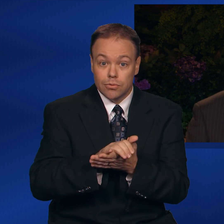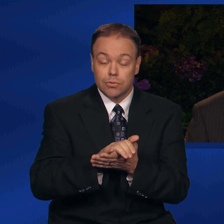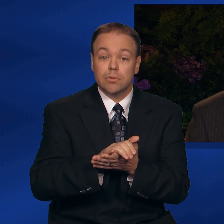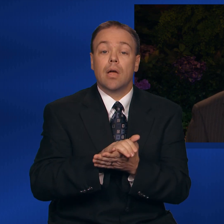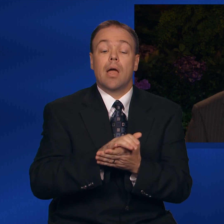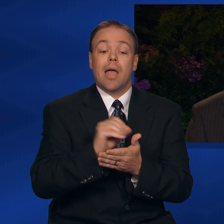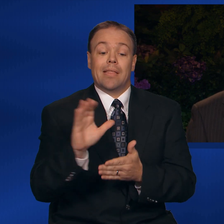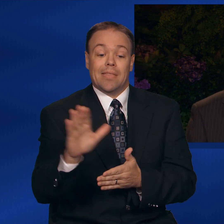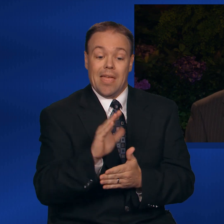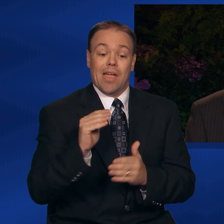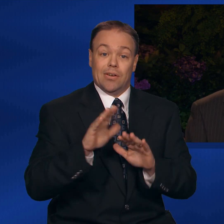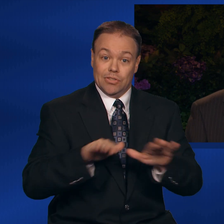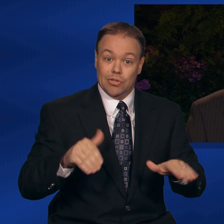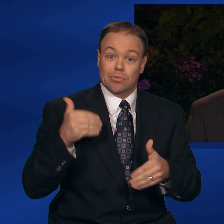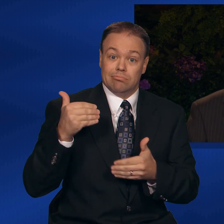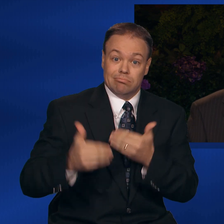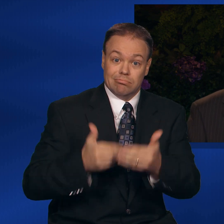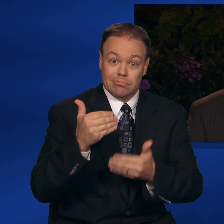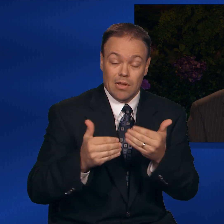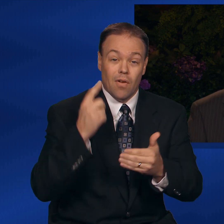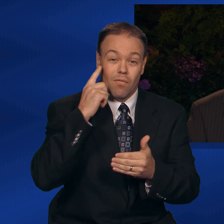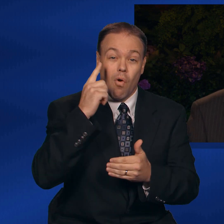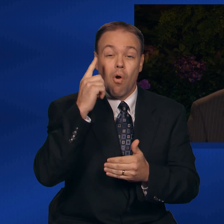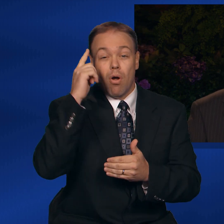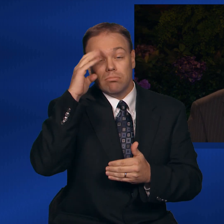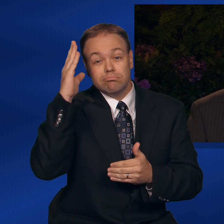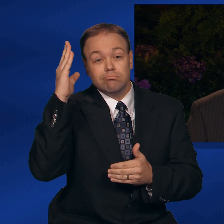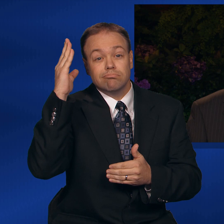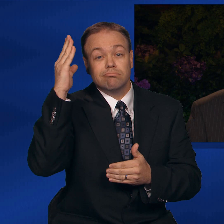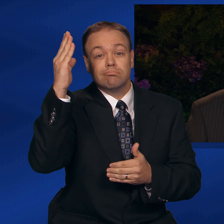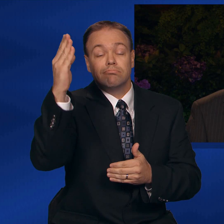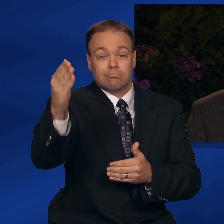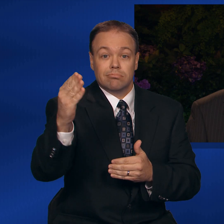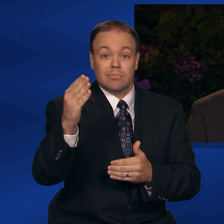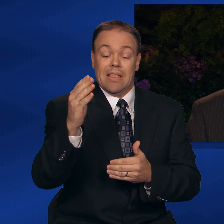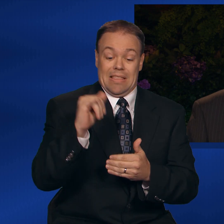and their posterity for generations to come.